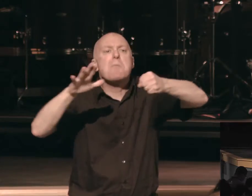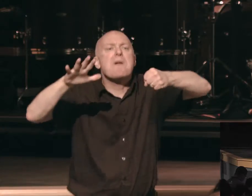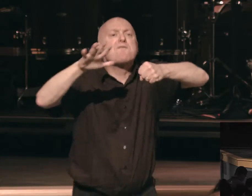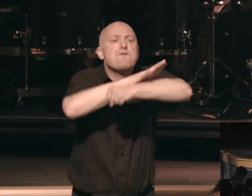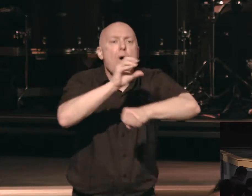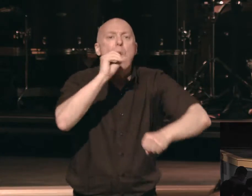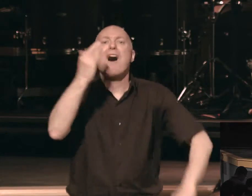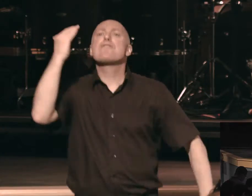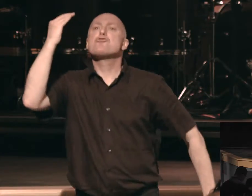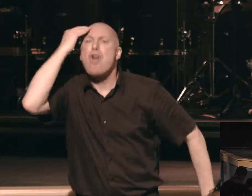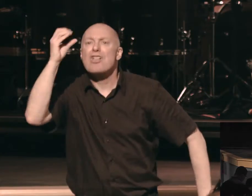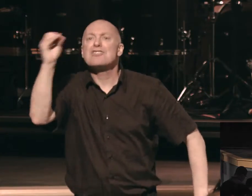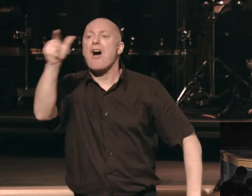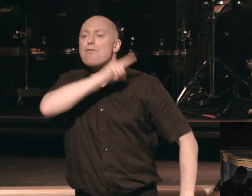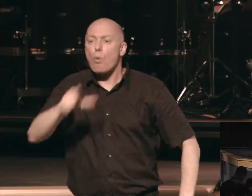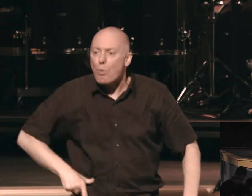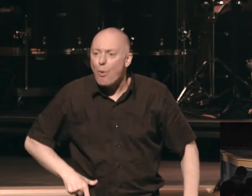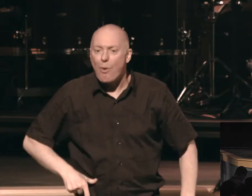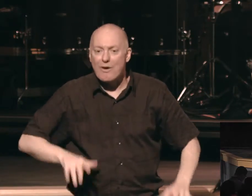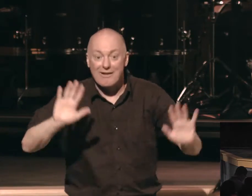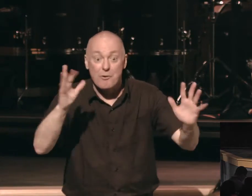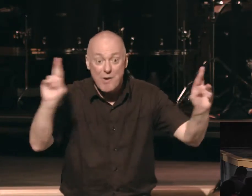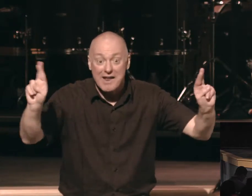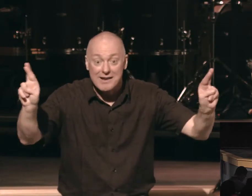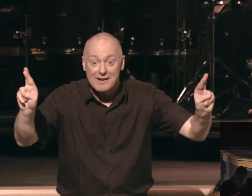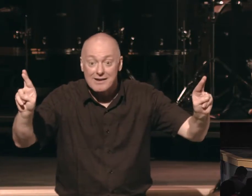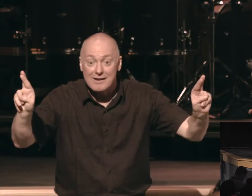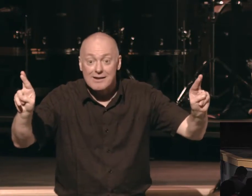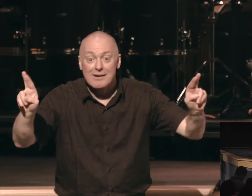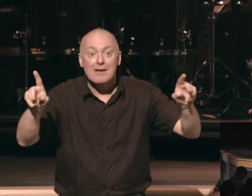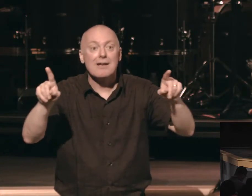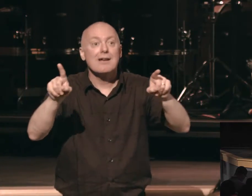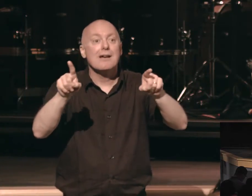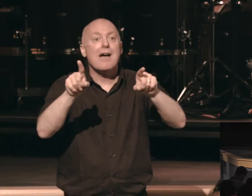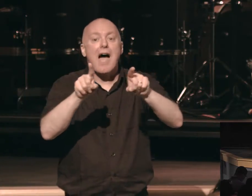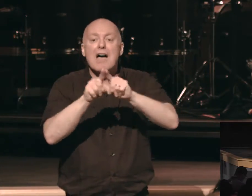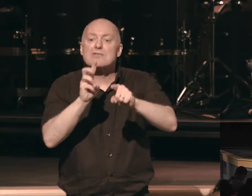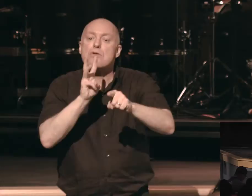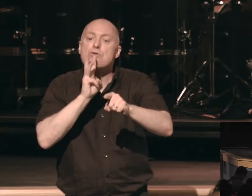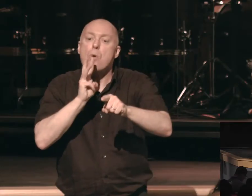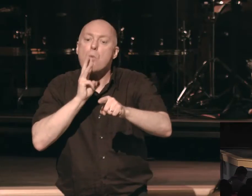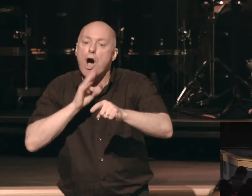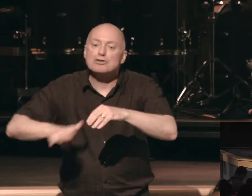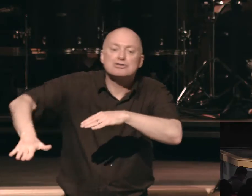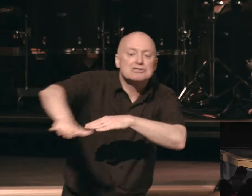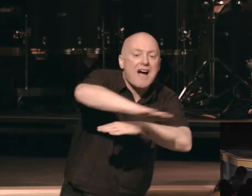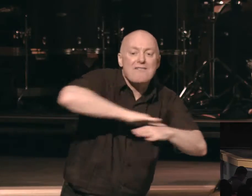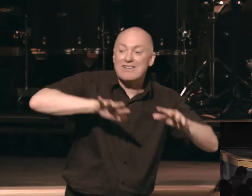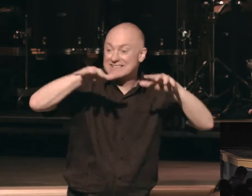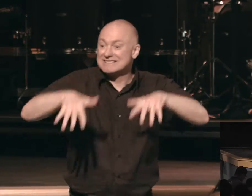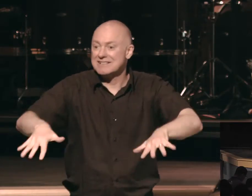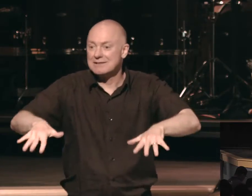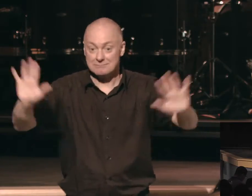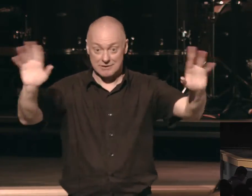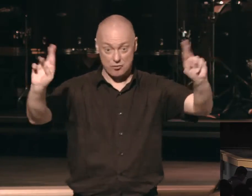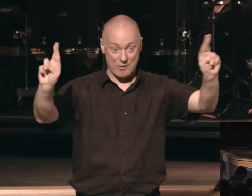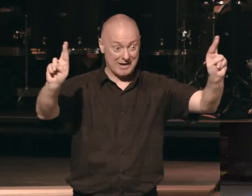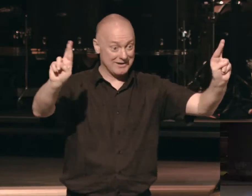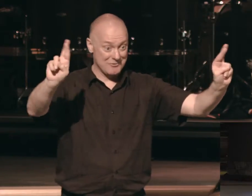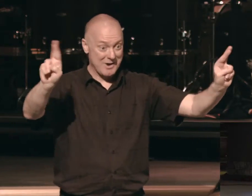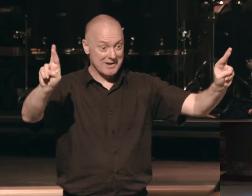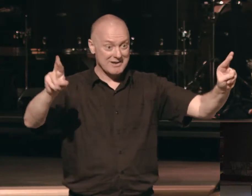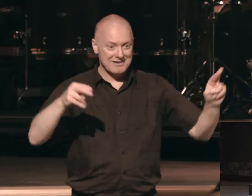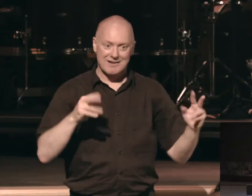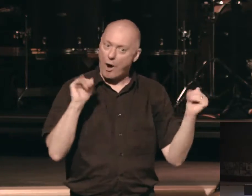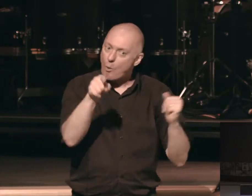earth shall be full of the knowledge of the Lord. Check this out. As the waters cover the sea. Here we go in